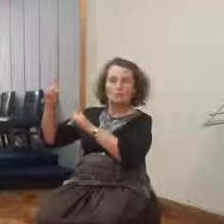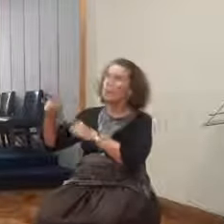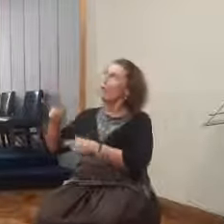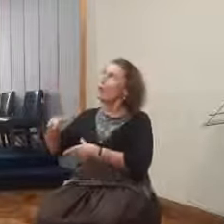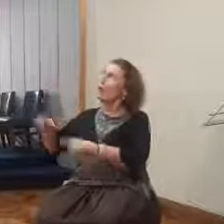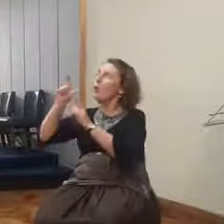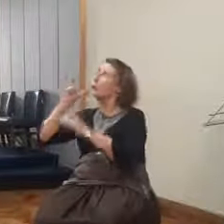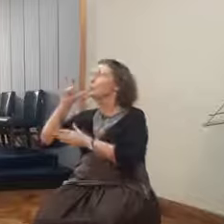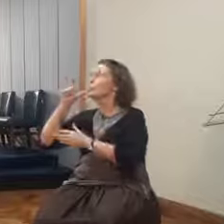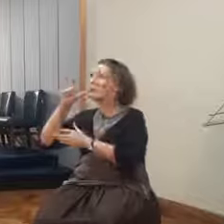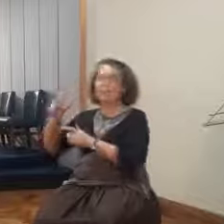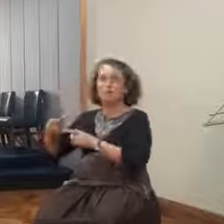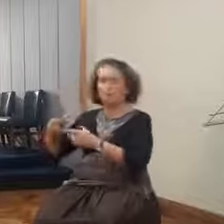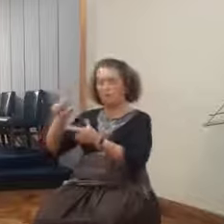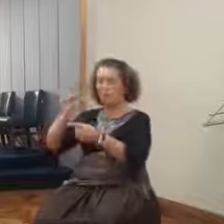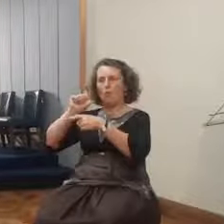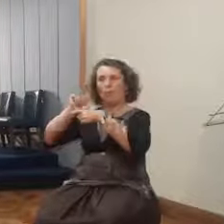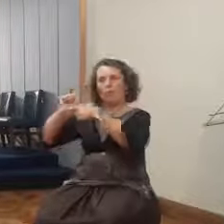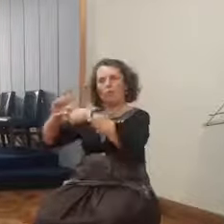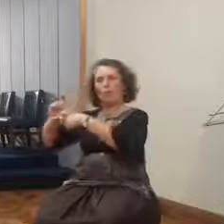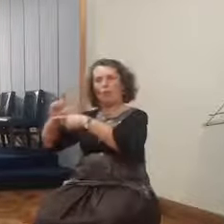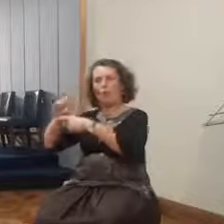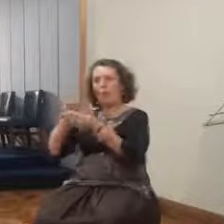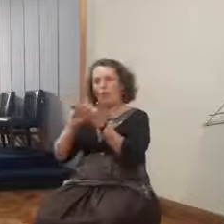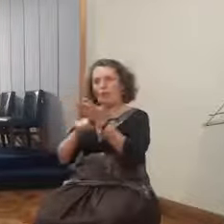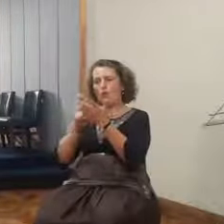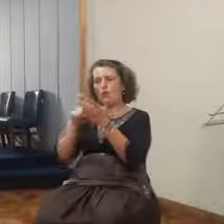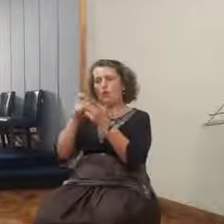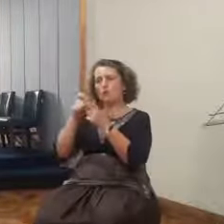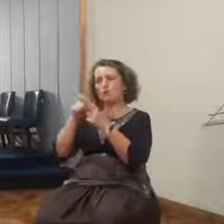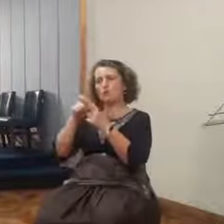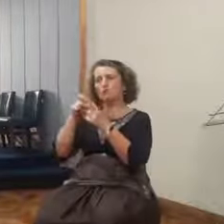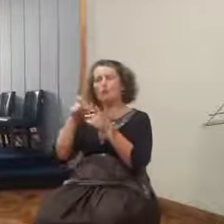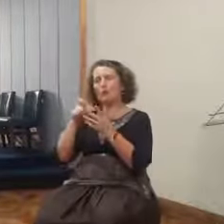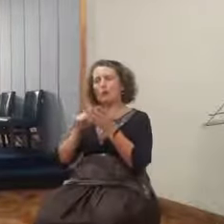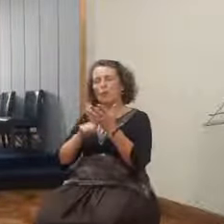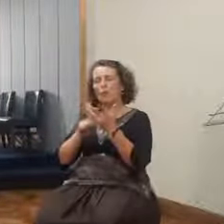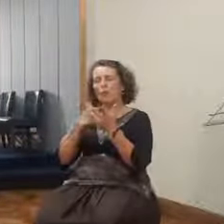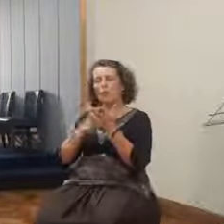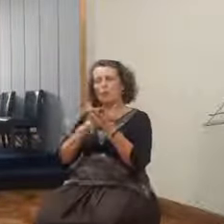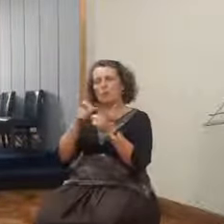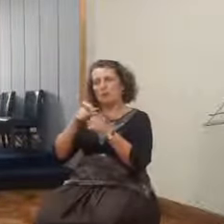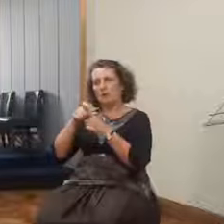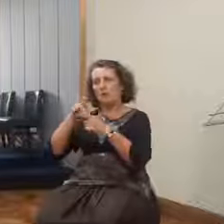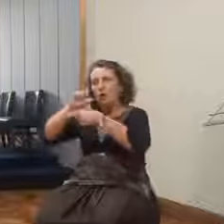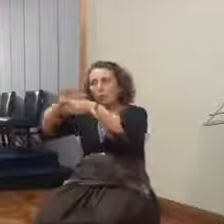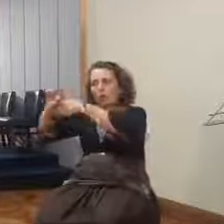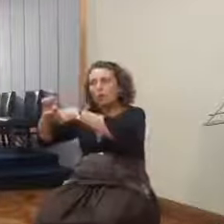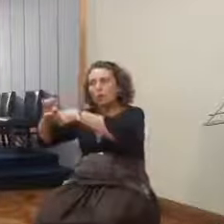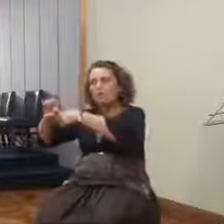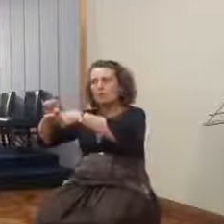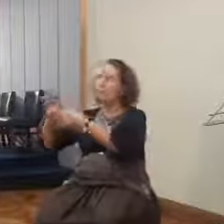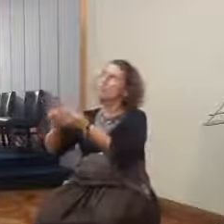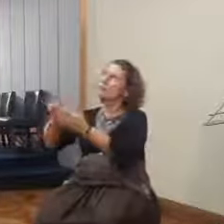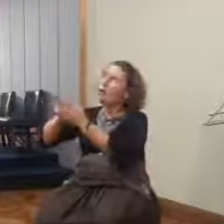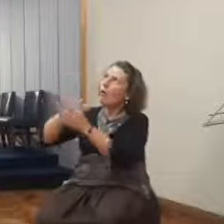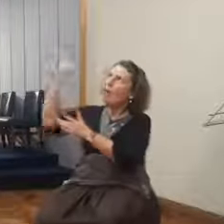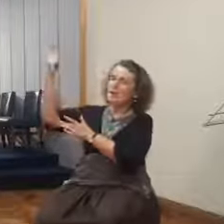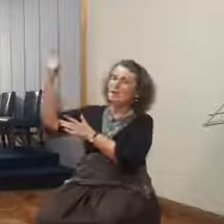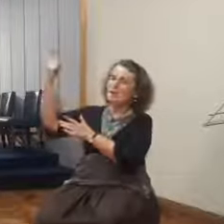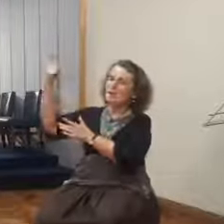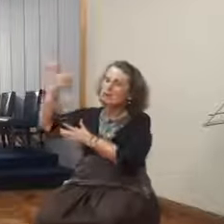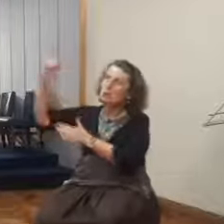your capital there, Lord, all through here, Jehovah. The word of Jehovah is right, and all his works are done in truth.